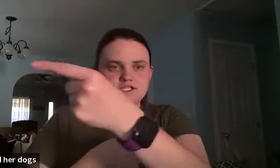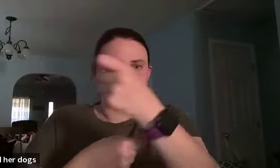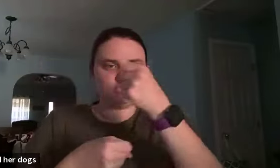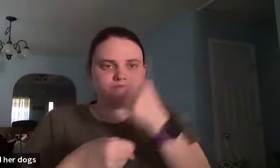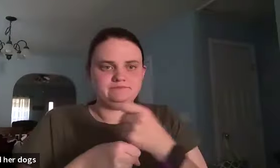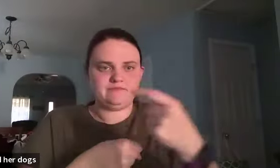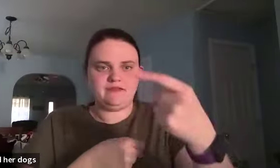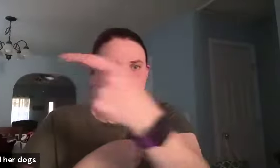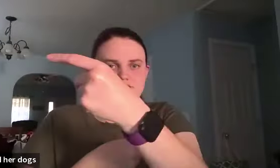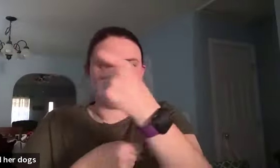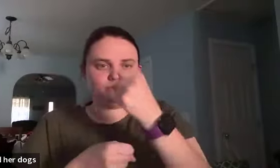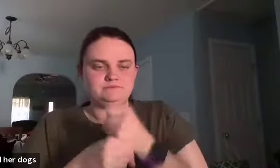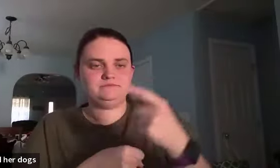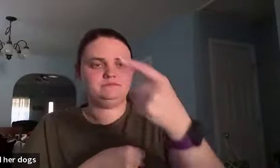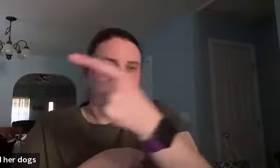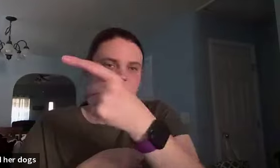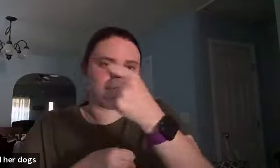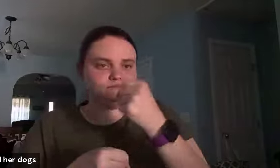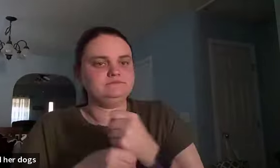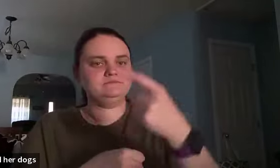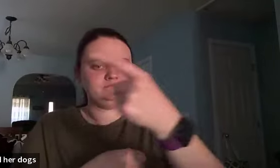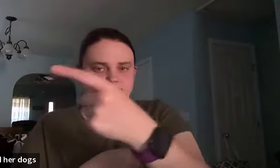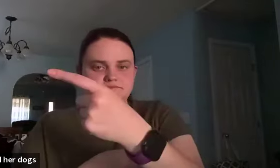Next year, next year, next year.